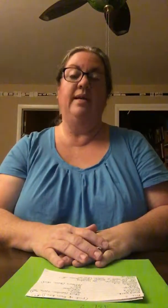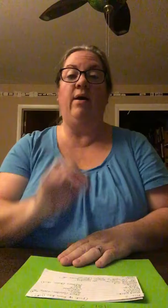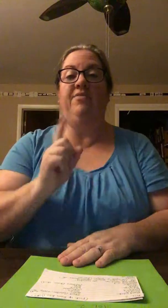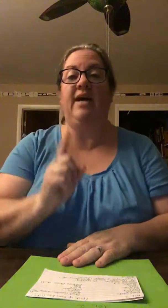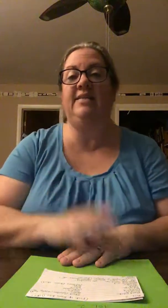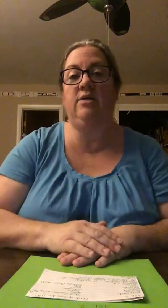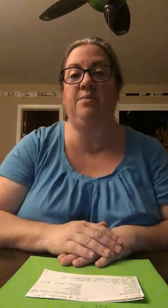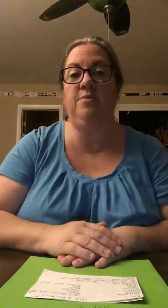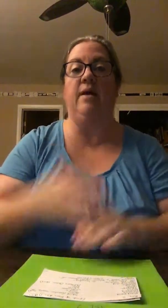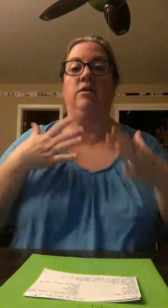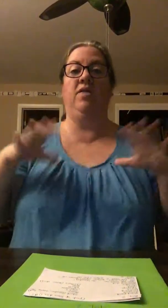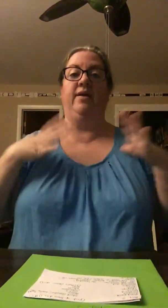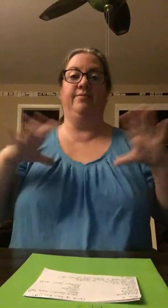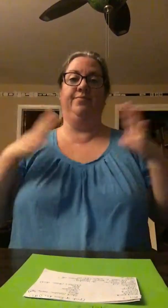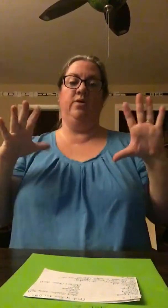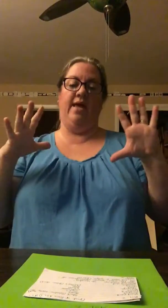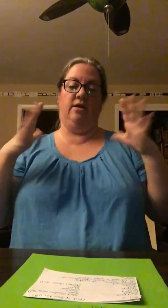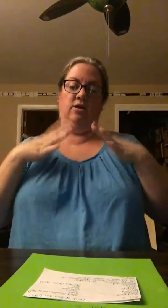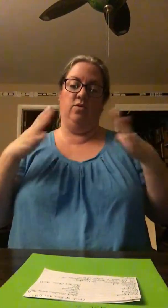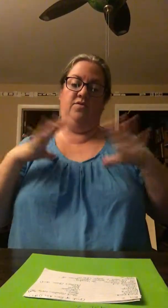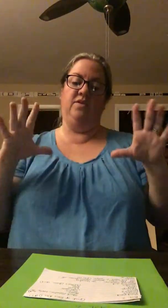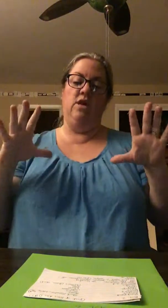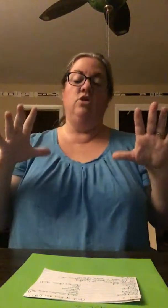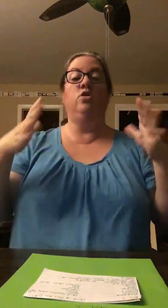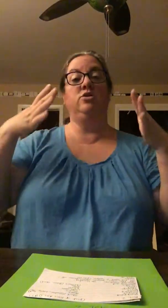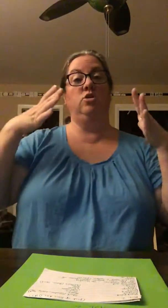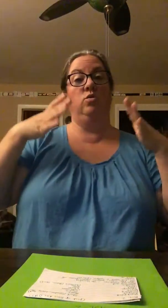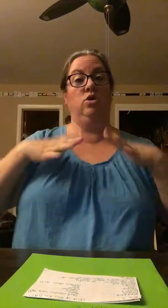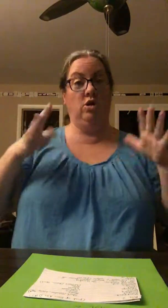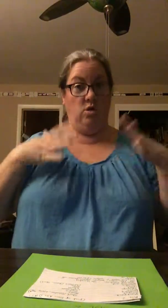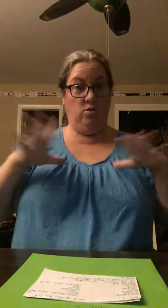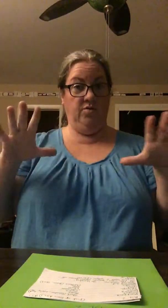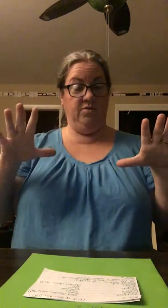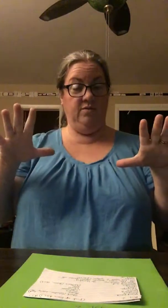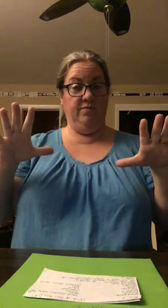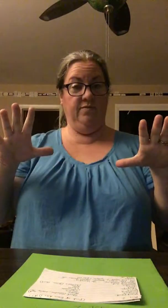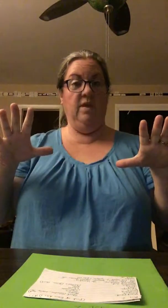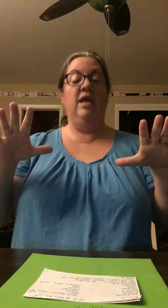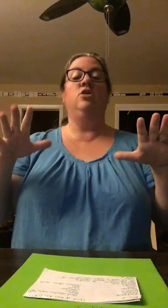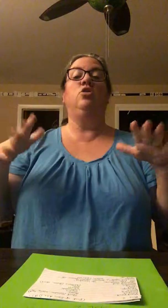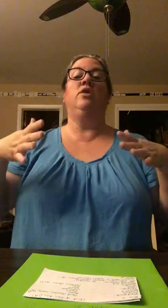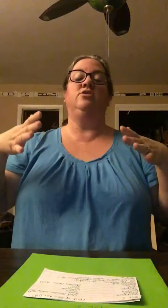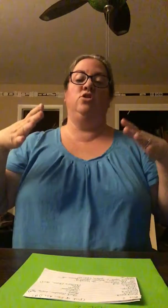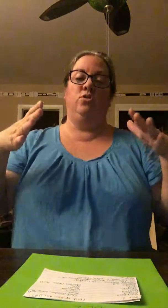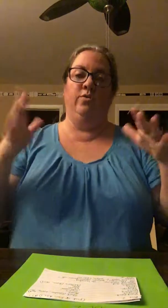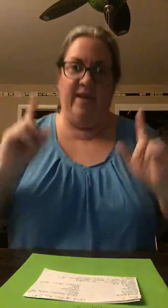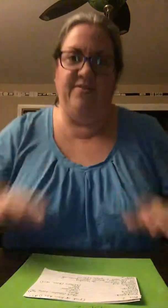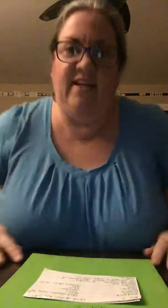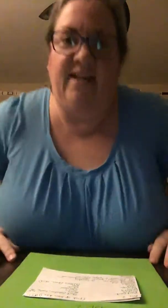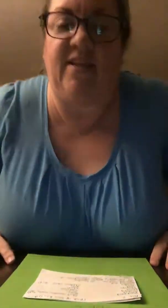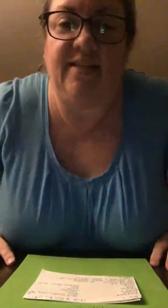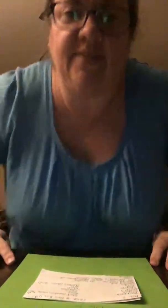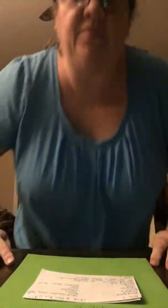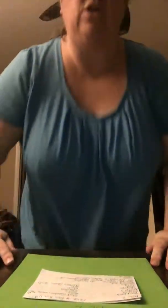Now, I forgot to tell you something about clothing. Okay, clothes. You can do clothes. You can do, I have to stand up for this. You